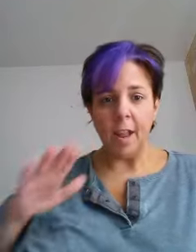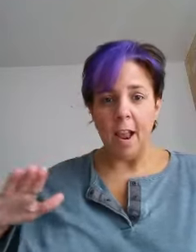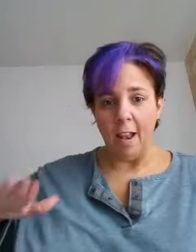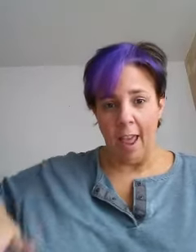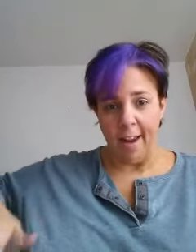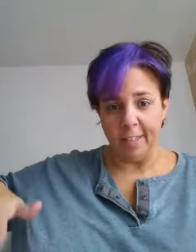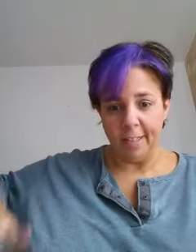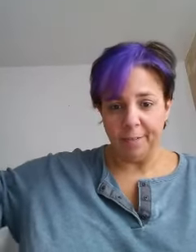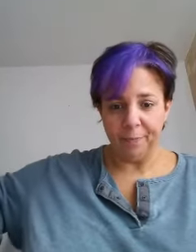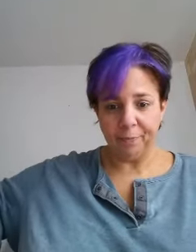Late.